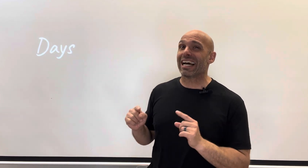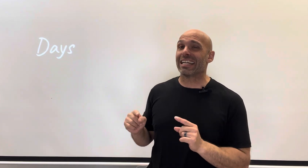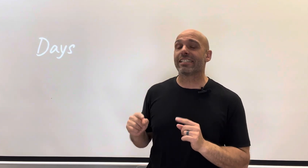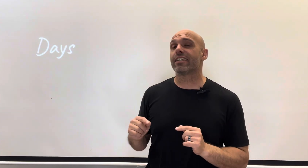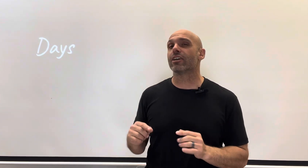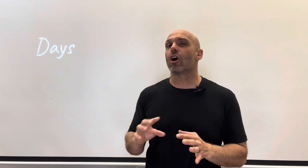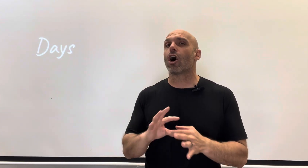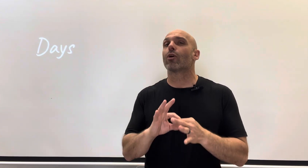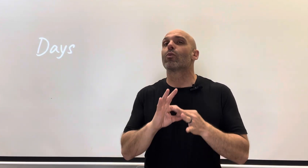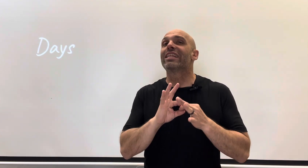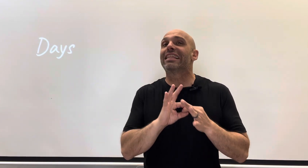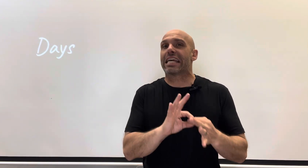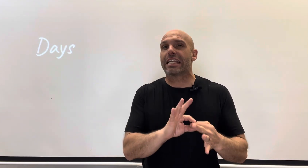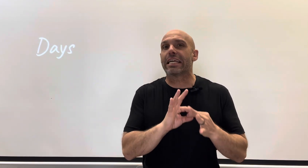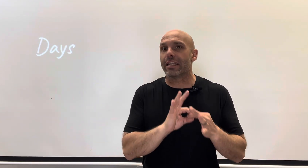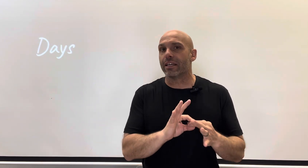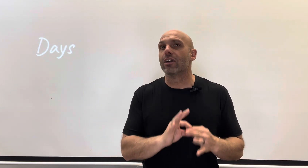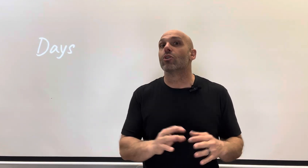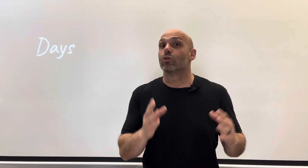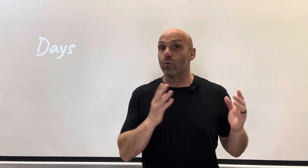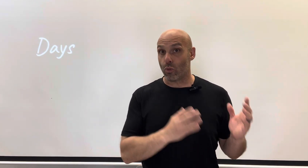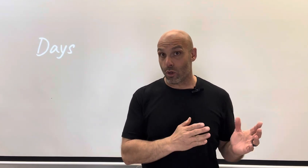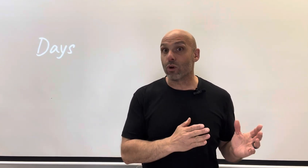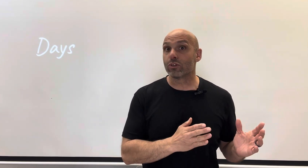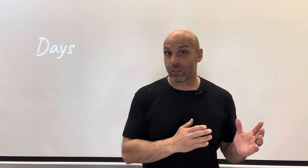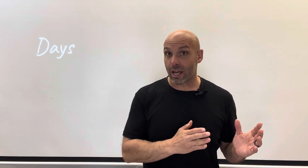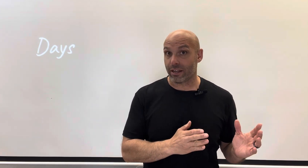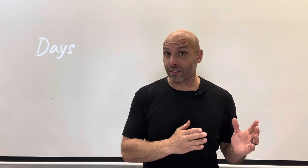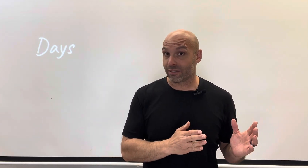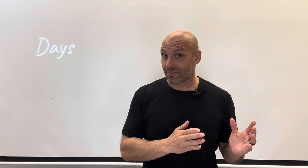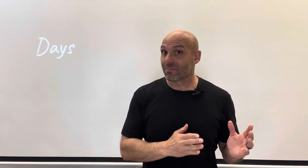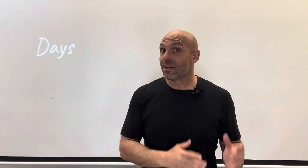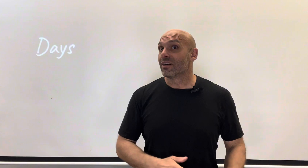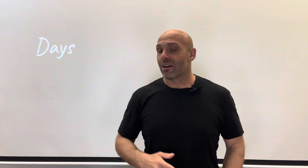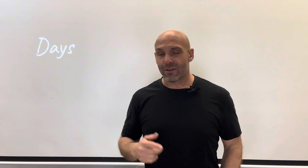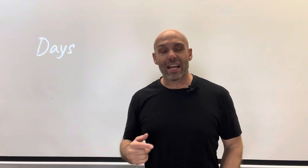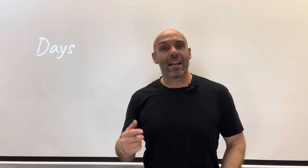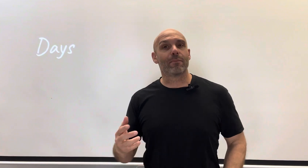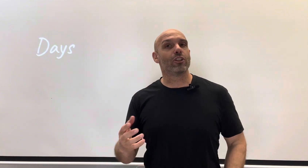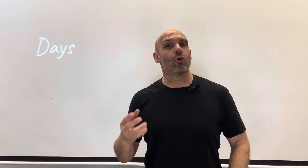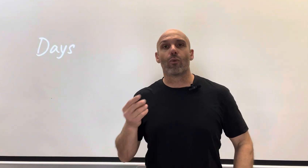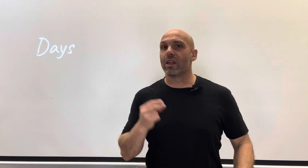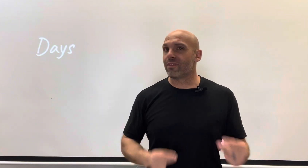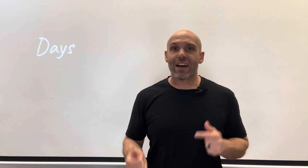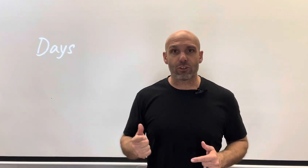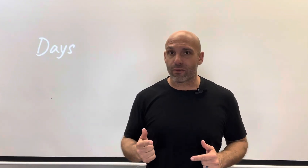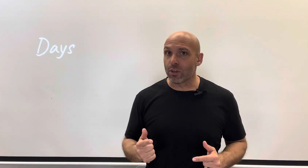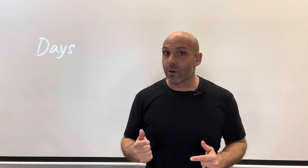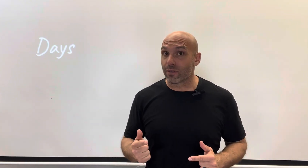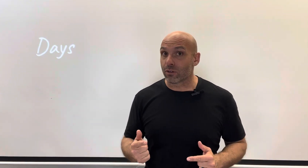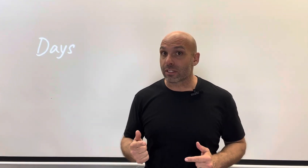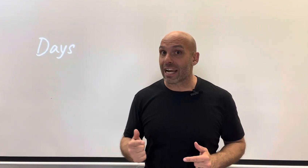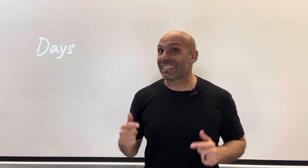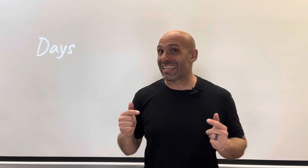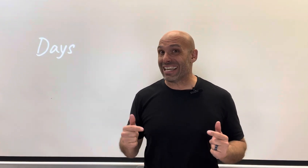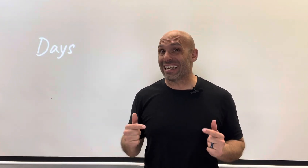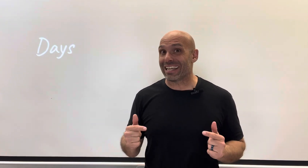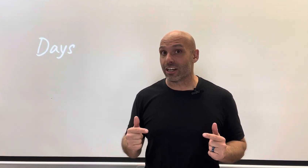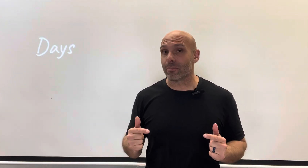signs here are related to those signs. All right, and I'm going to do a really fast review of those signs in here